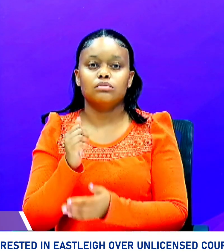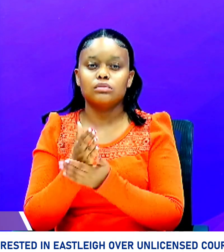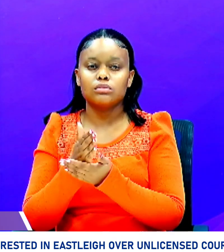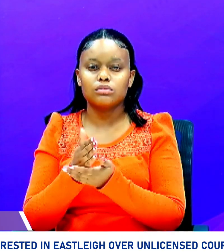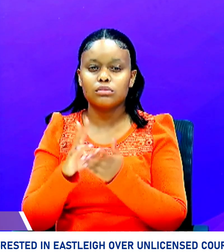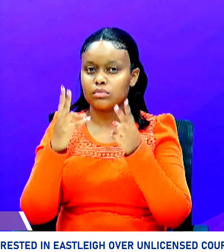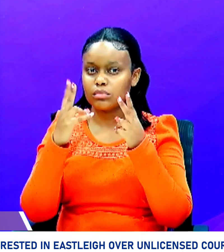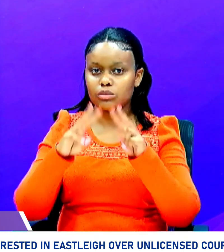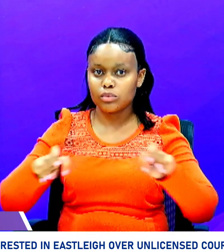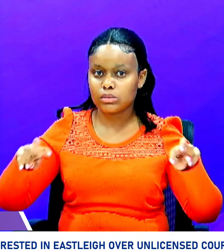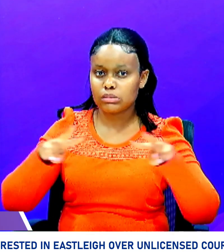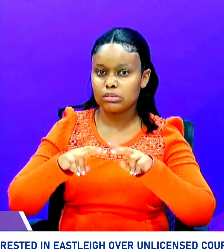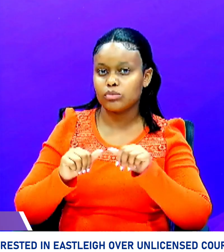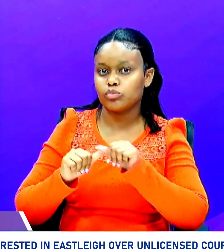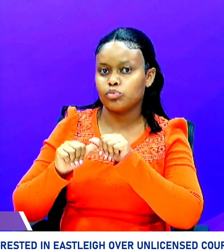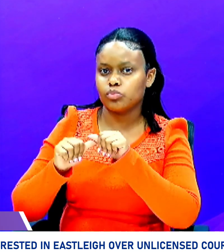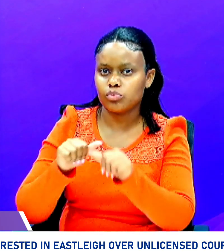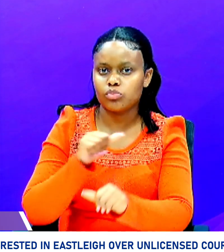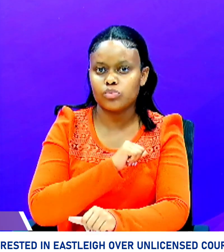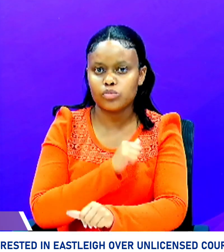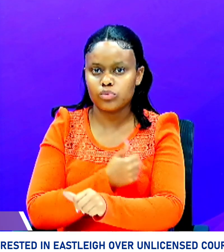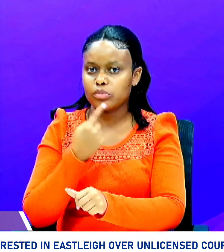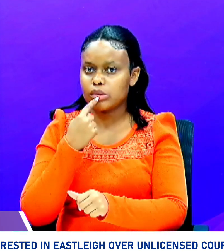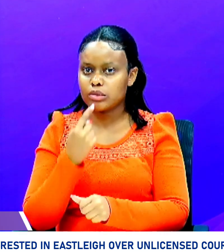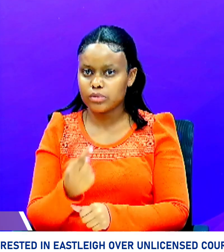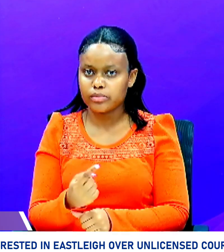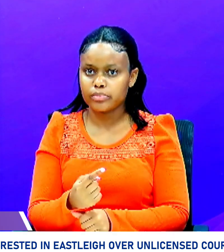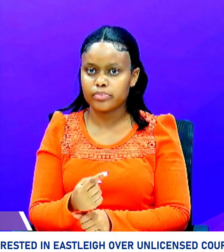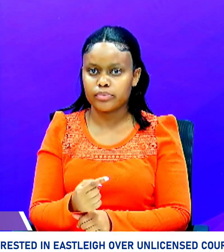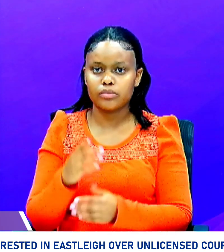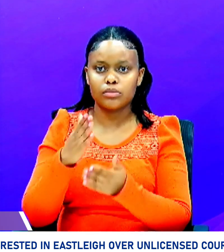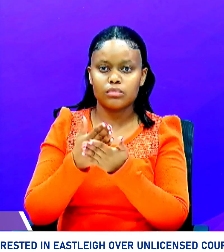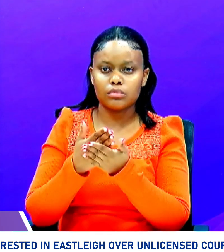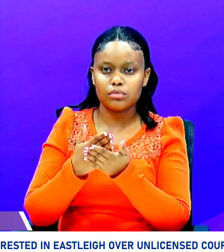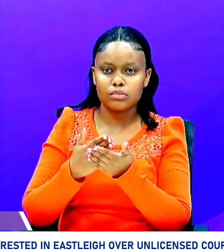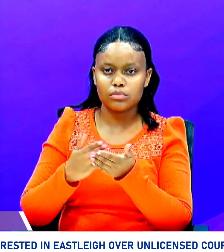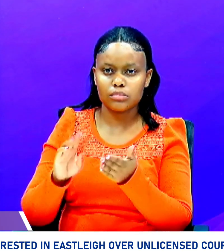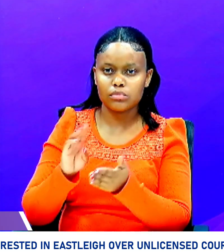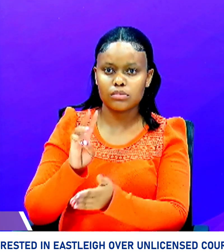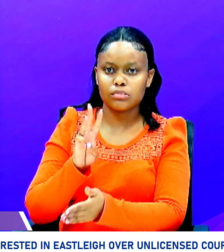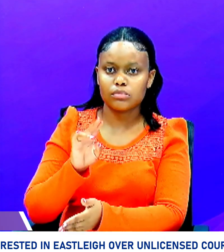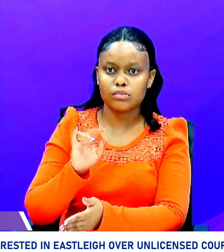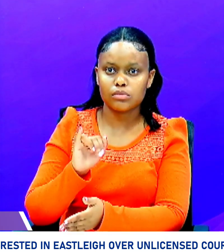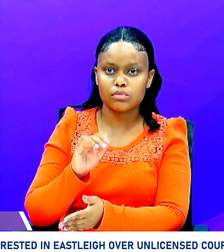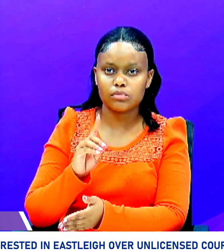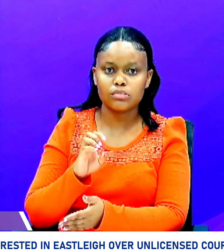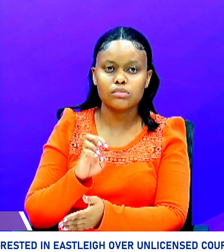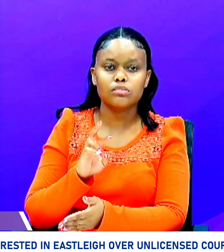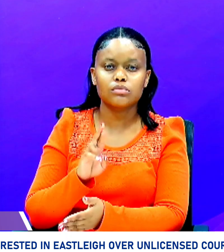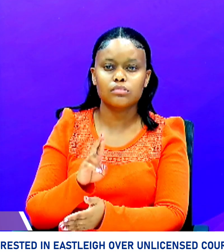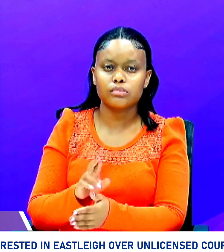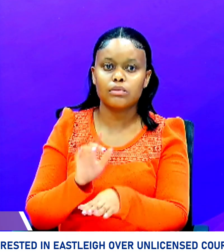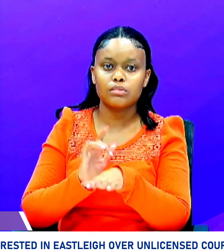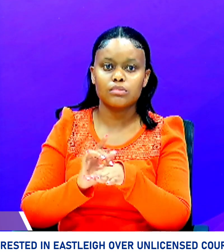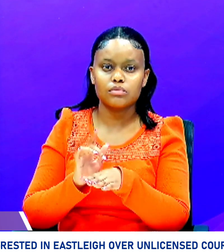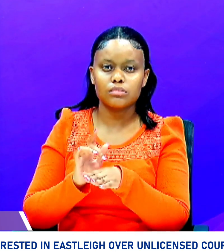The suspects are currently being held at California Police Station as investigations